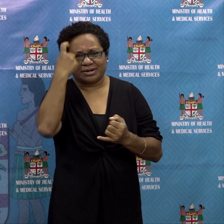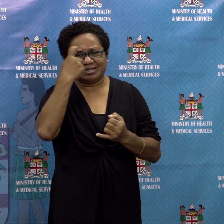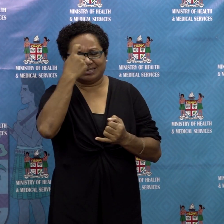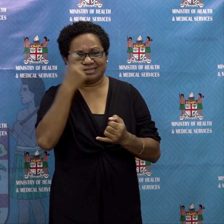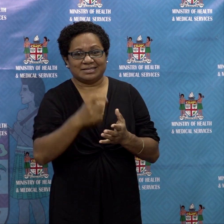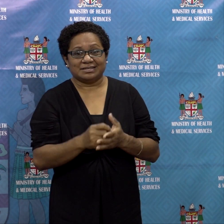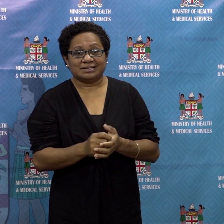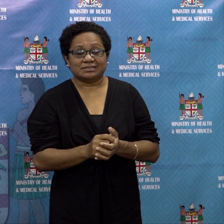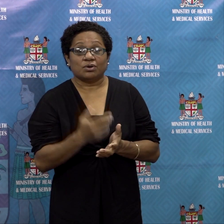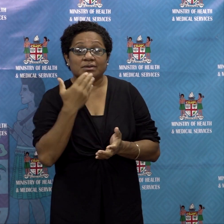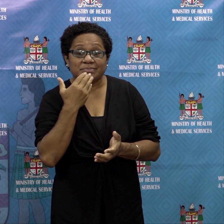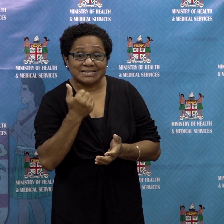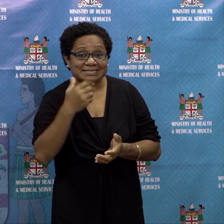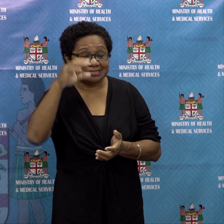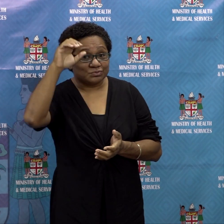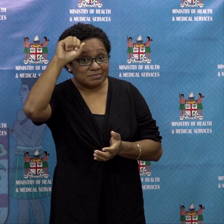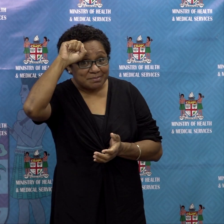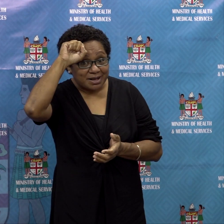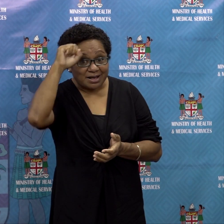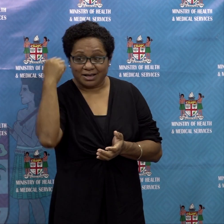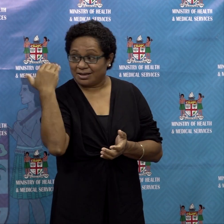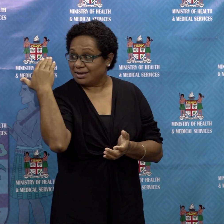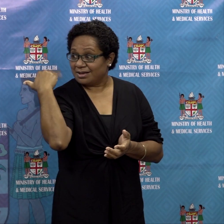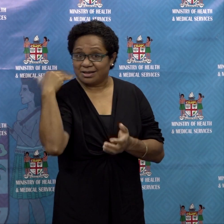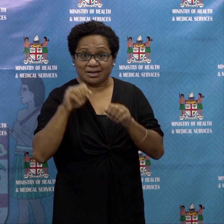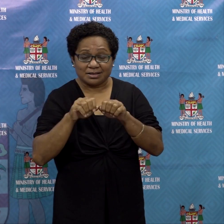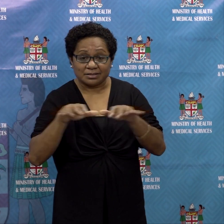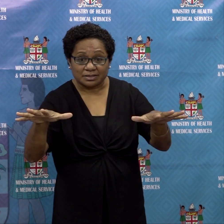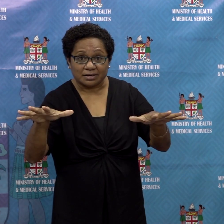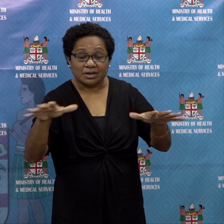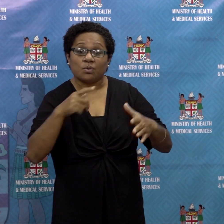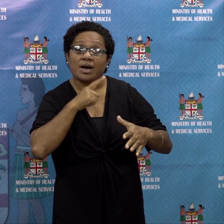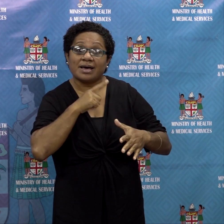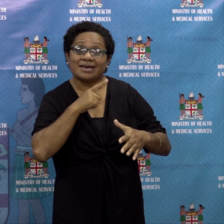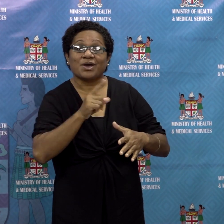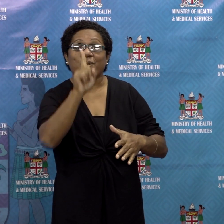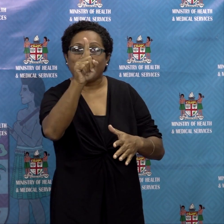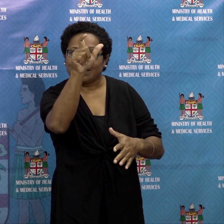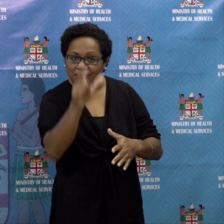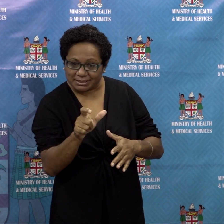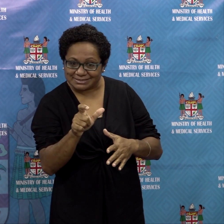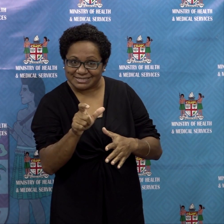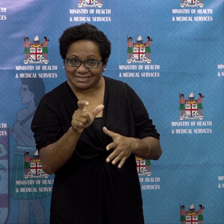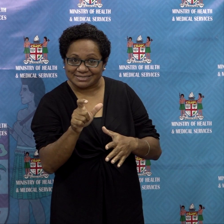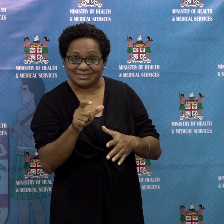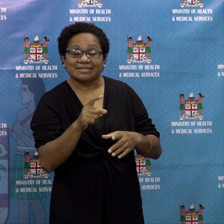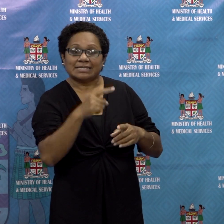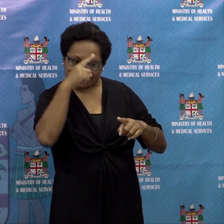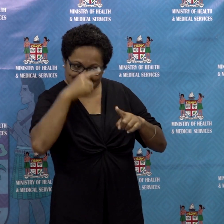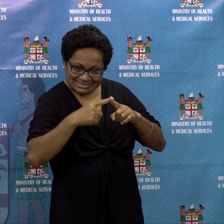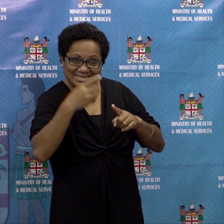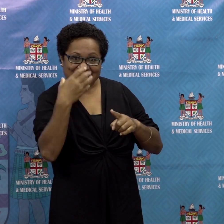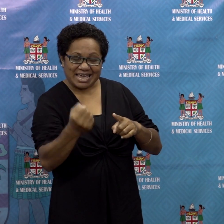Everyone should recall that this latest outbreak gained momentum when one person who contracted the